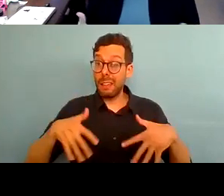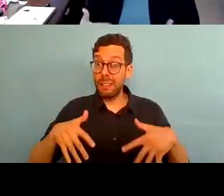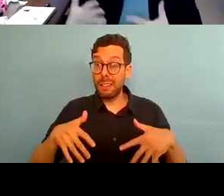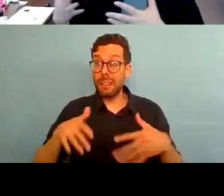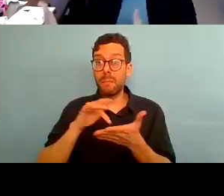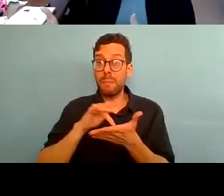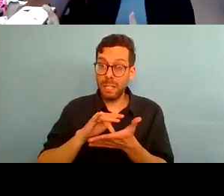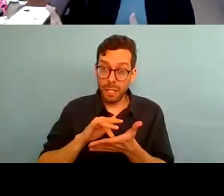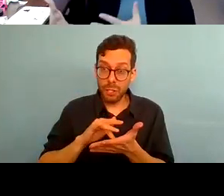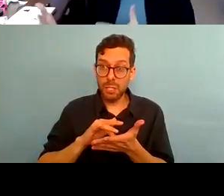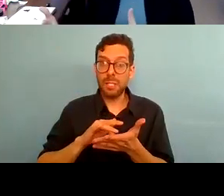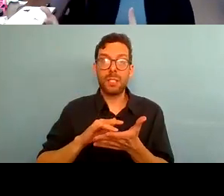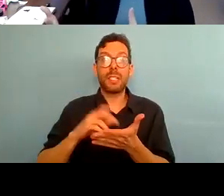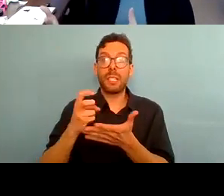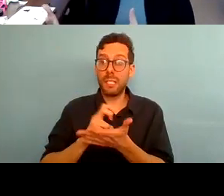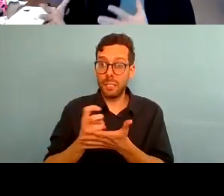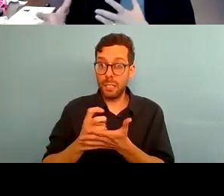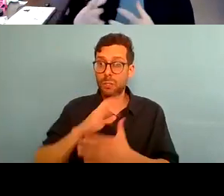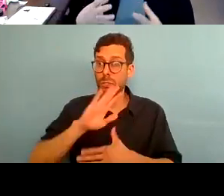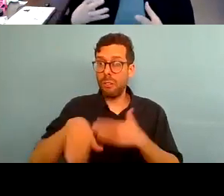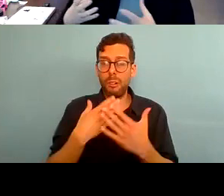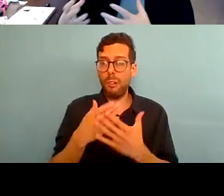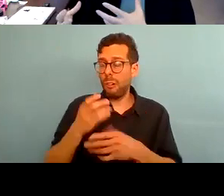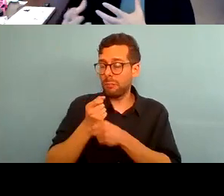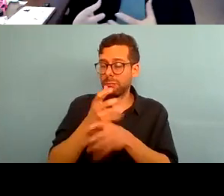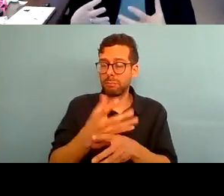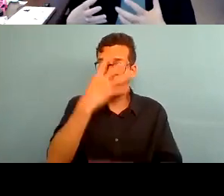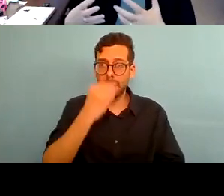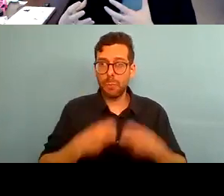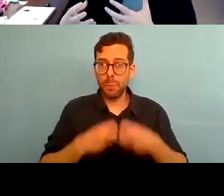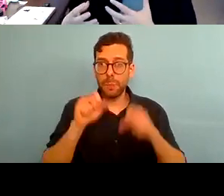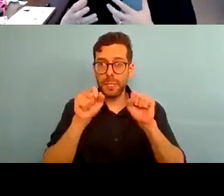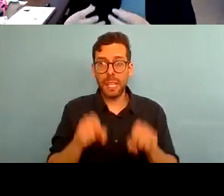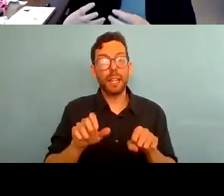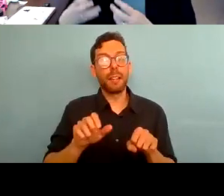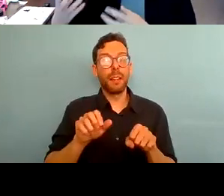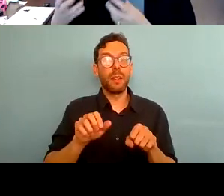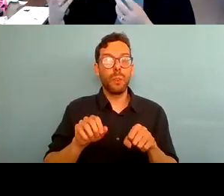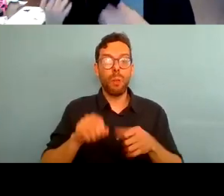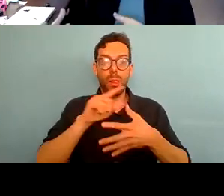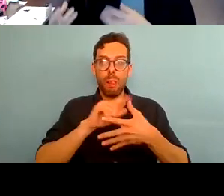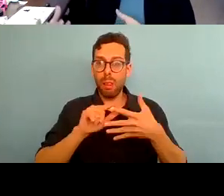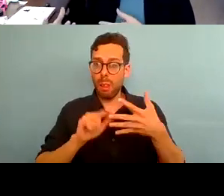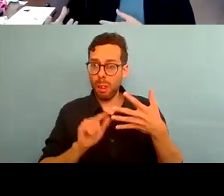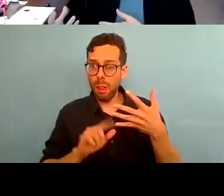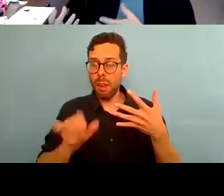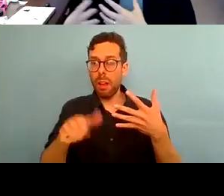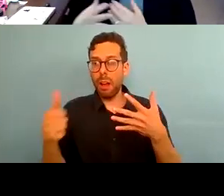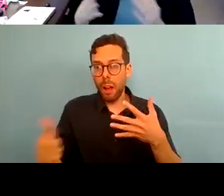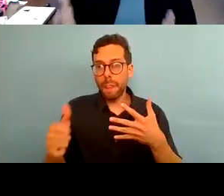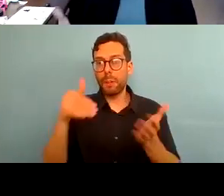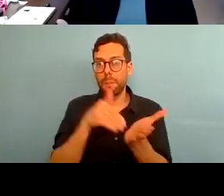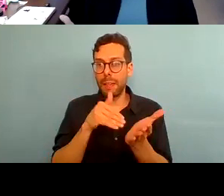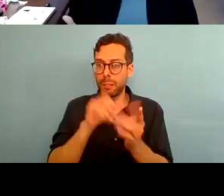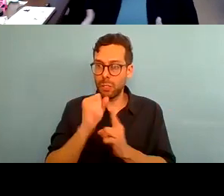issues, and seizures can cause sleep issues. These are other underlying medical conditions that can be causing sleep problems. So